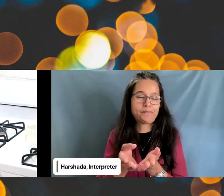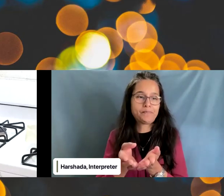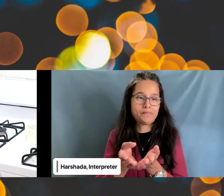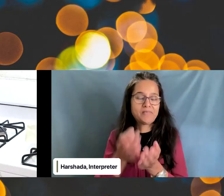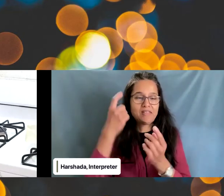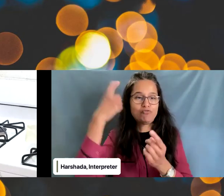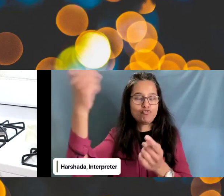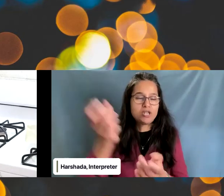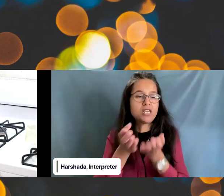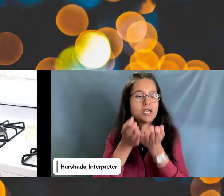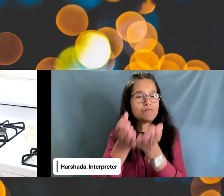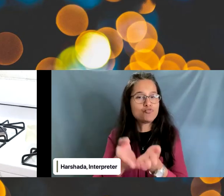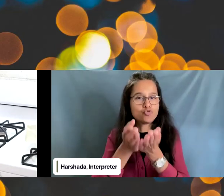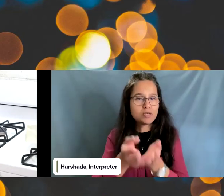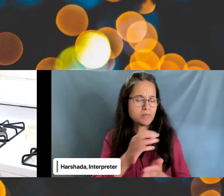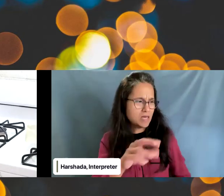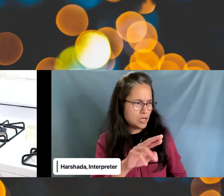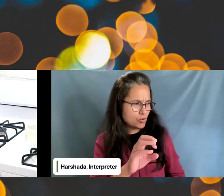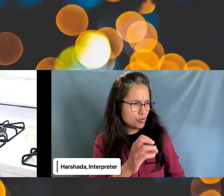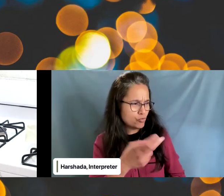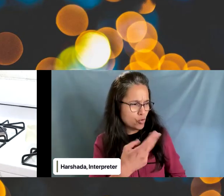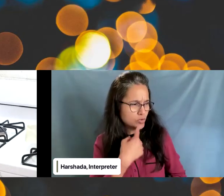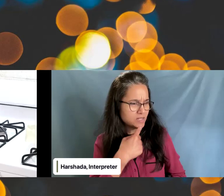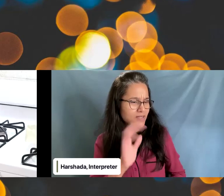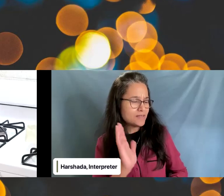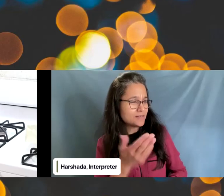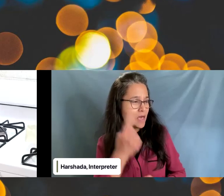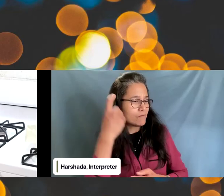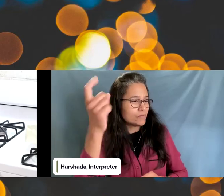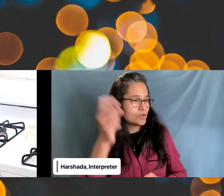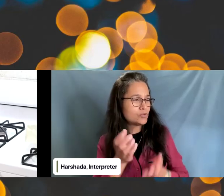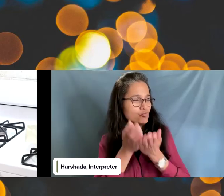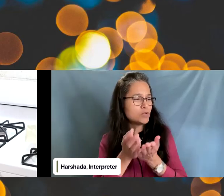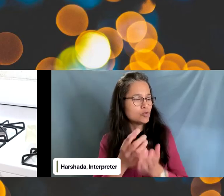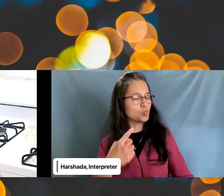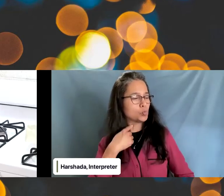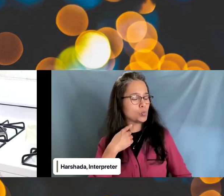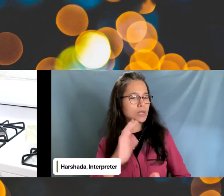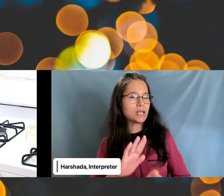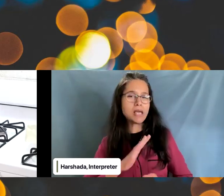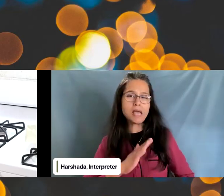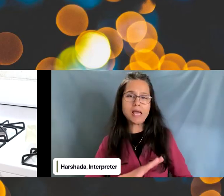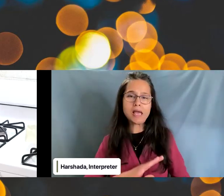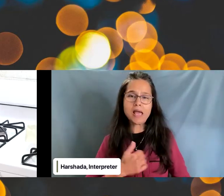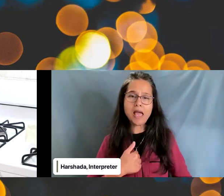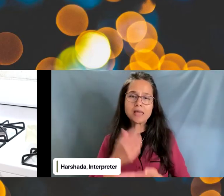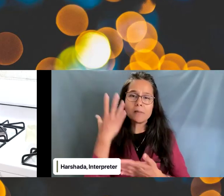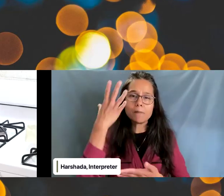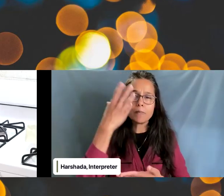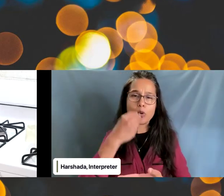goes, "Our dream ship has a beautiful, fully stocked kitchen." And Wee John